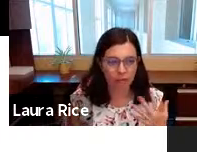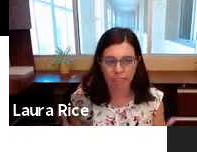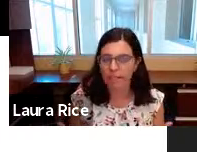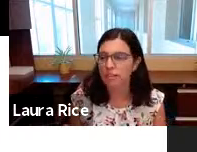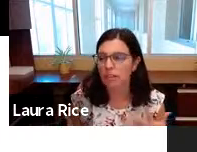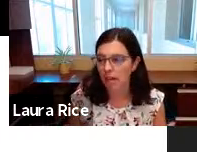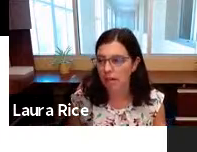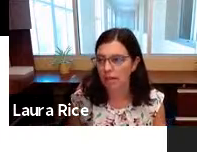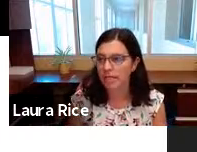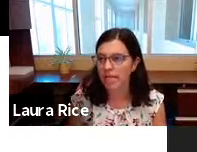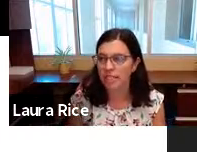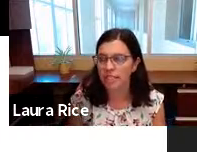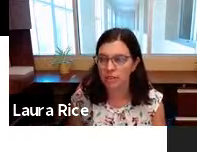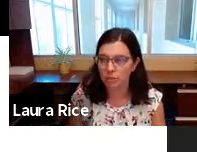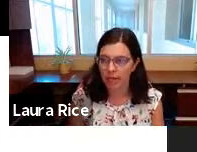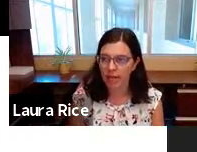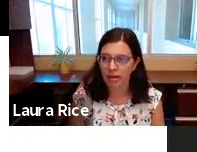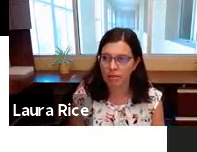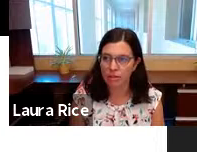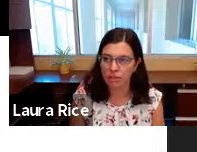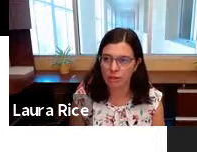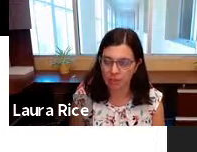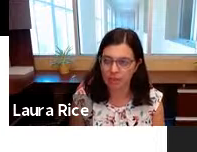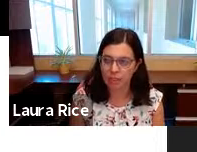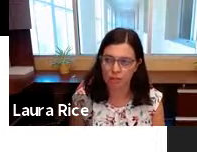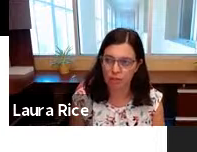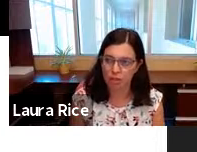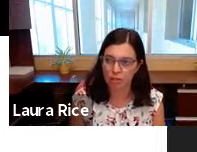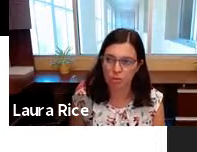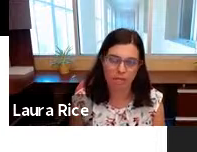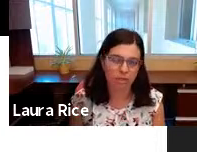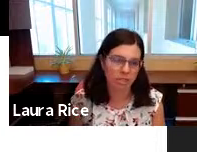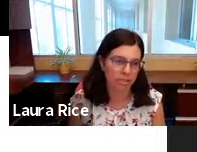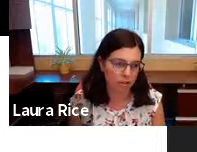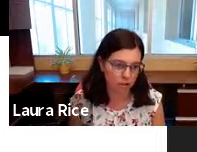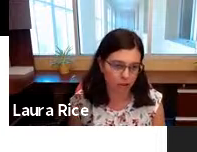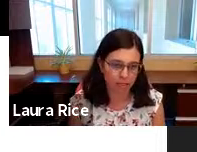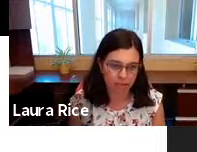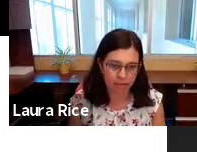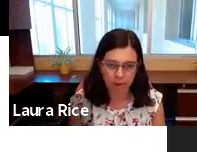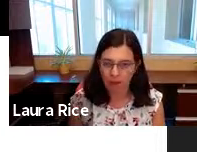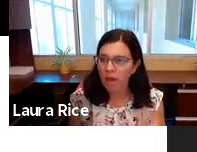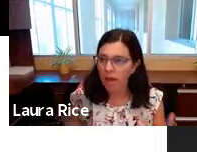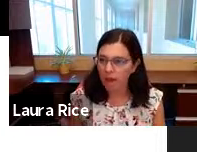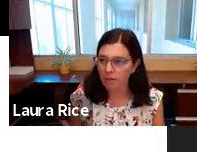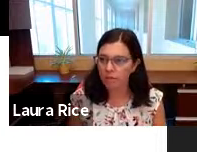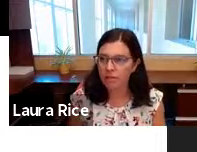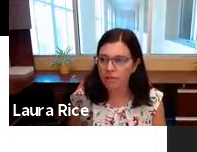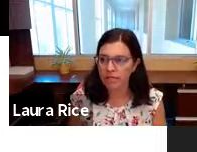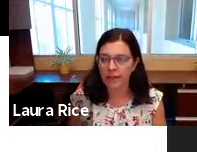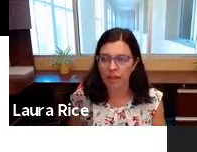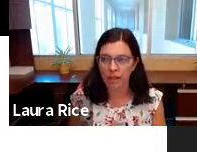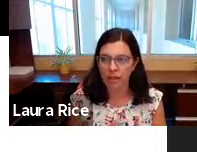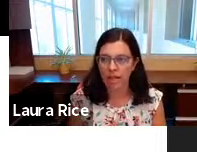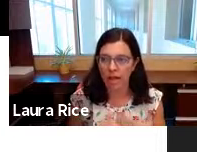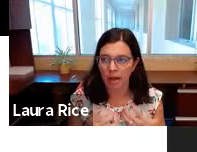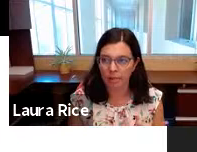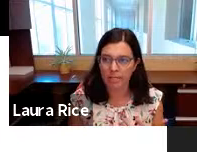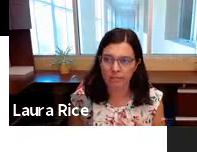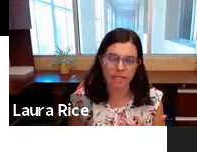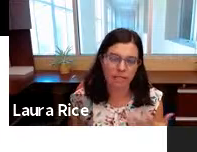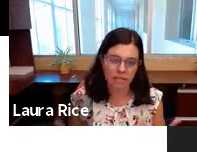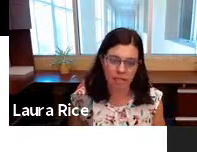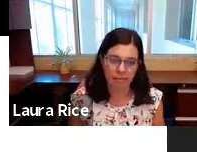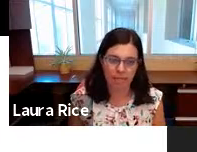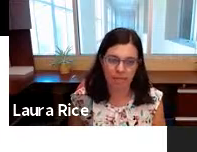but unfortunately, there's a lot of limitations when it comes to individuals who use wheelchairs and scooters. So most significantly,